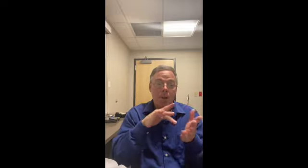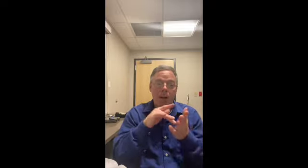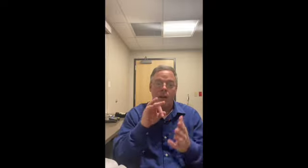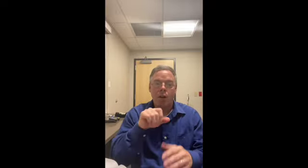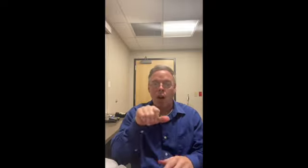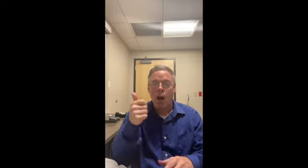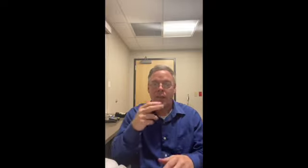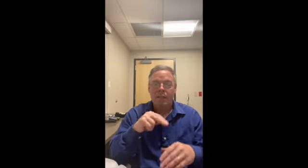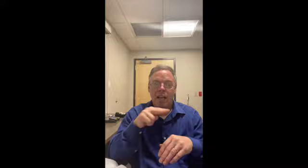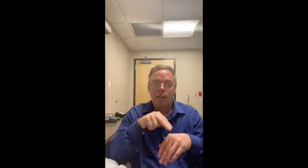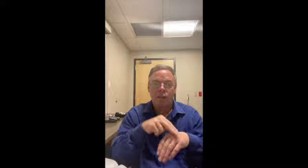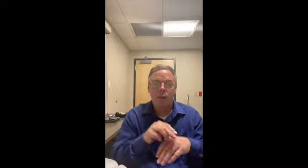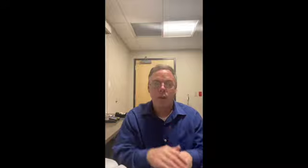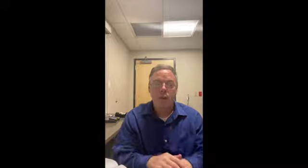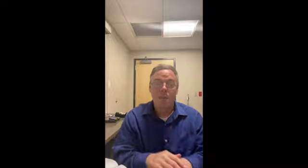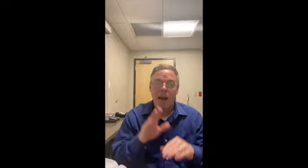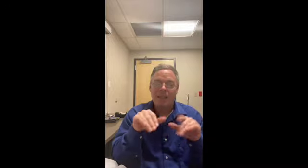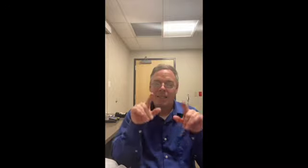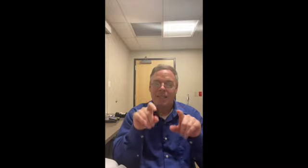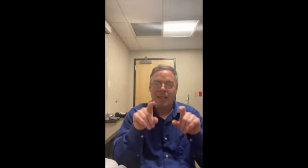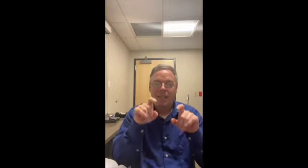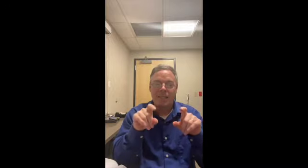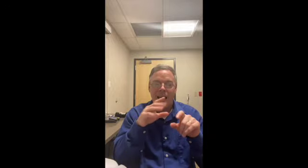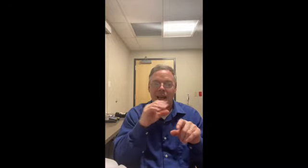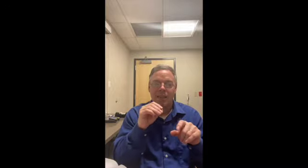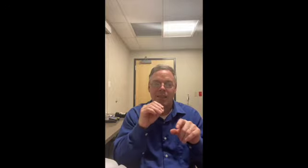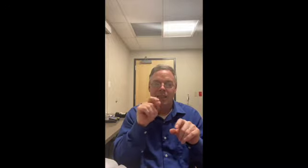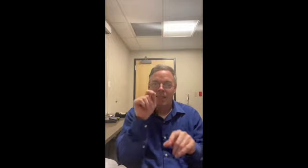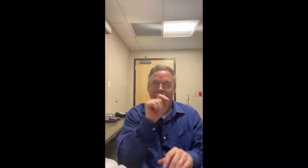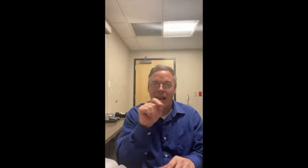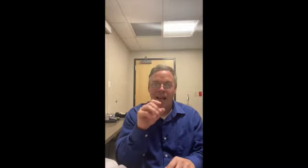by signs, and wonders,